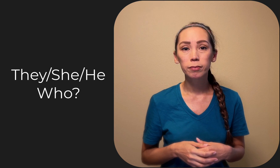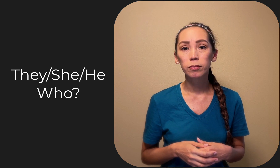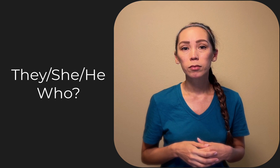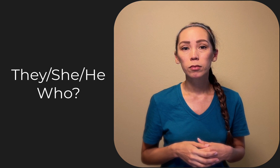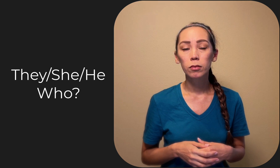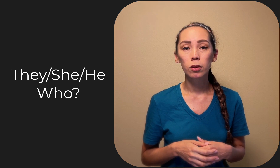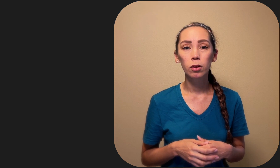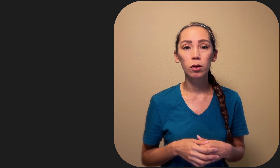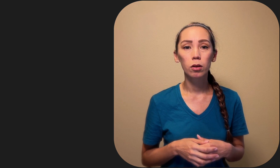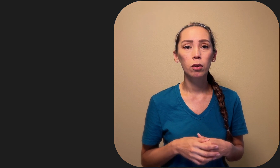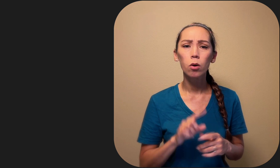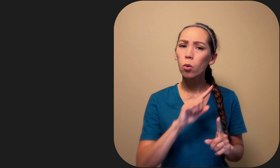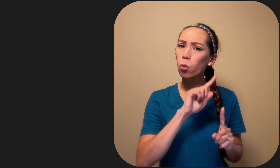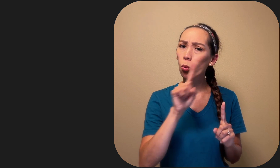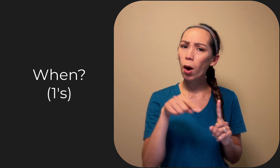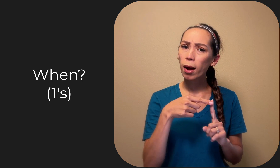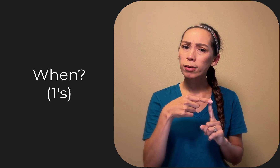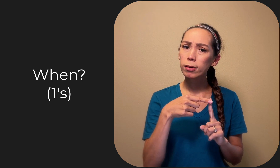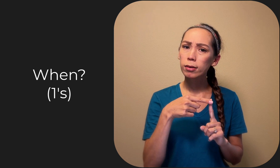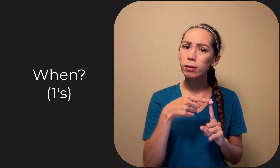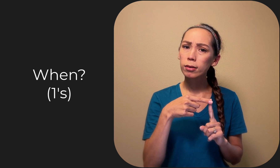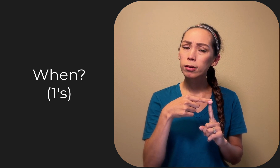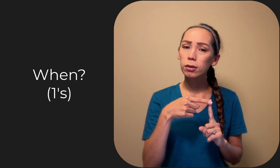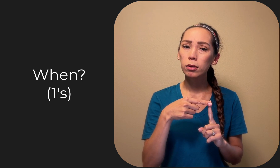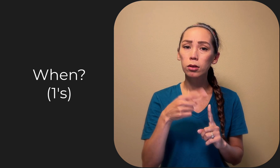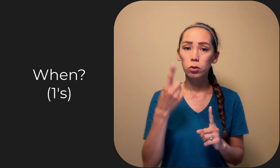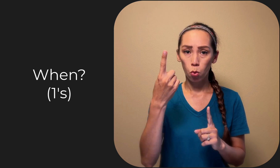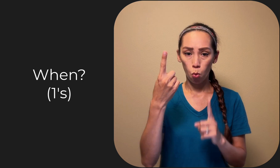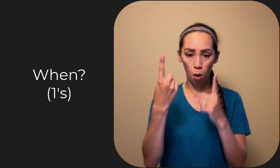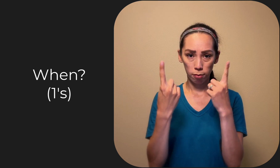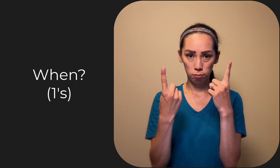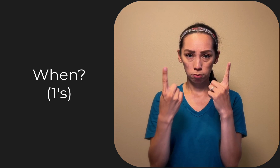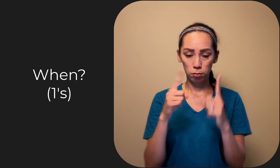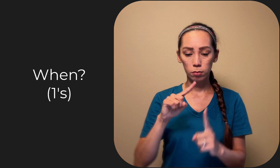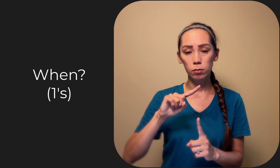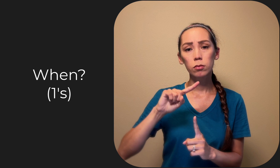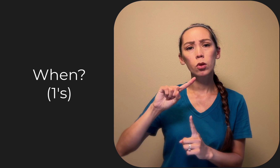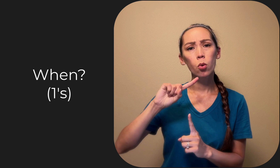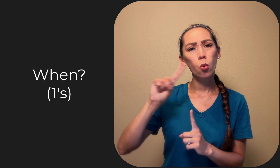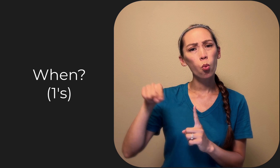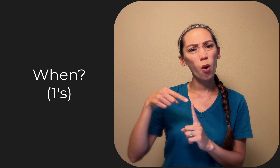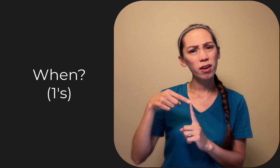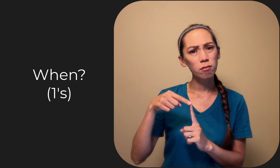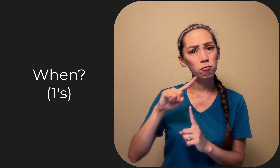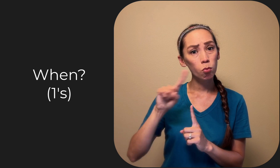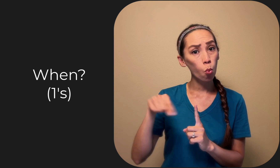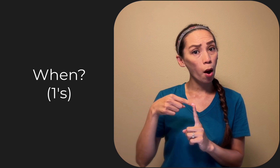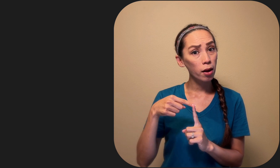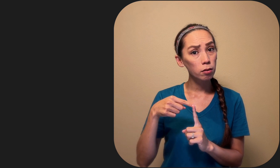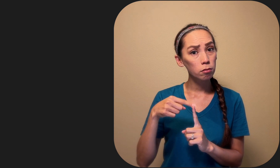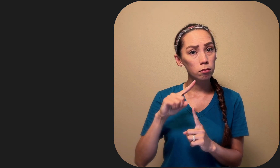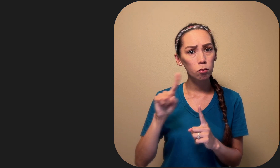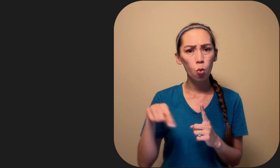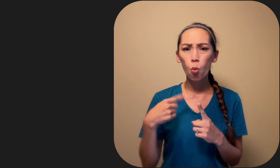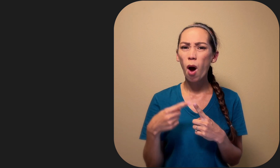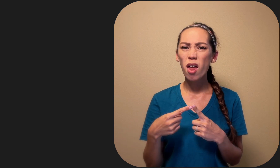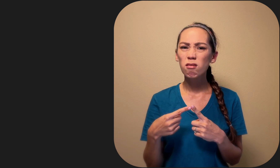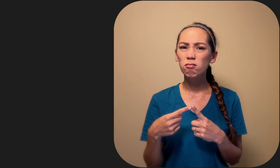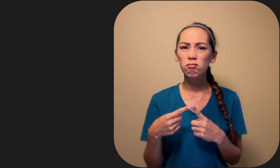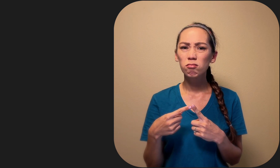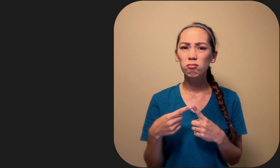We're going to sign when. So you're going to take both ones and do when like this.